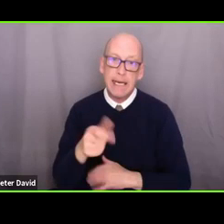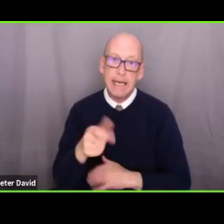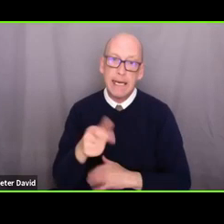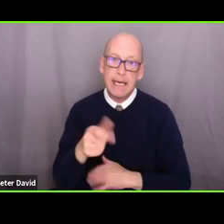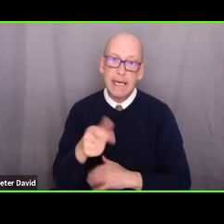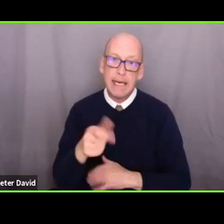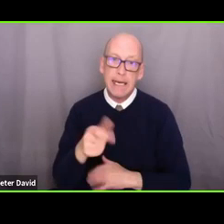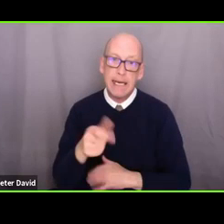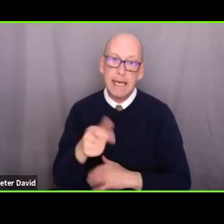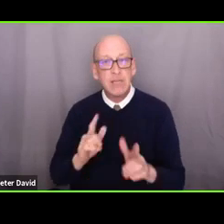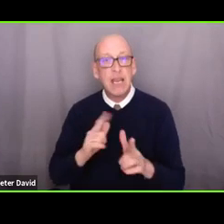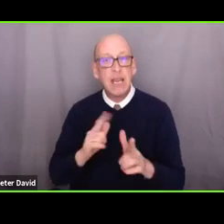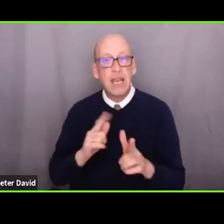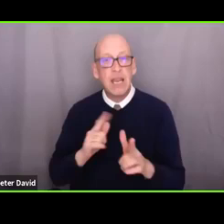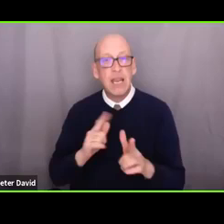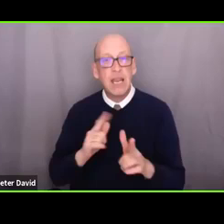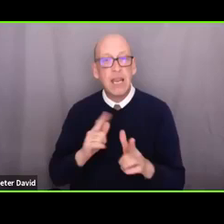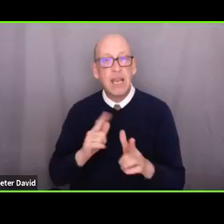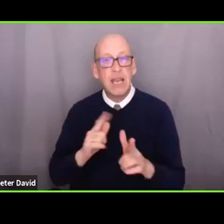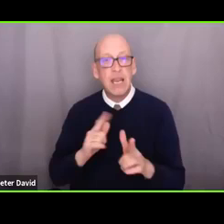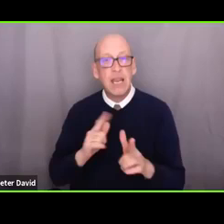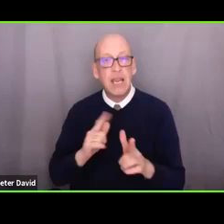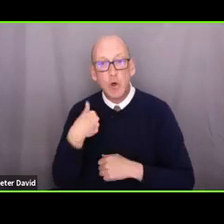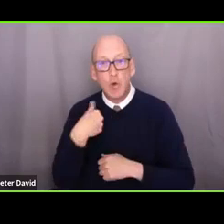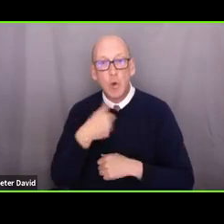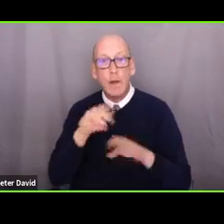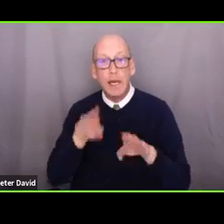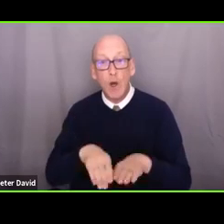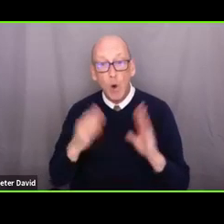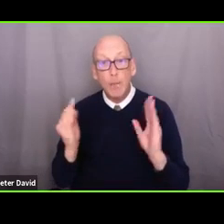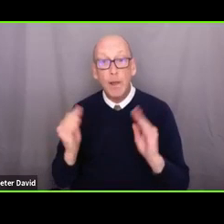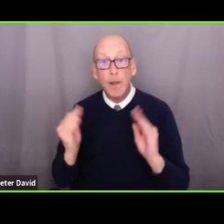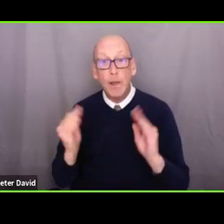we make sure that we can open up more of the economy safely?